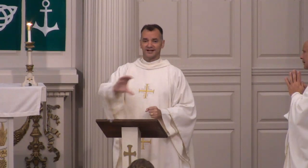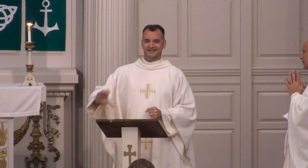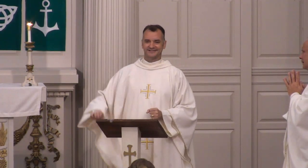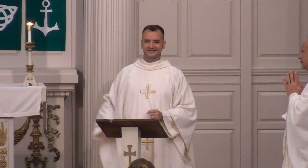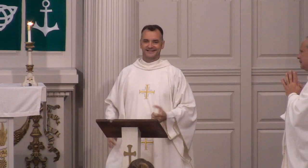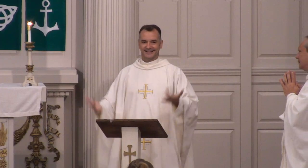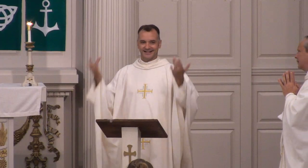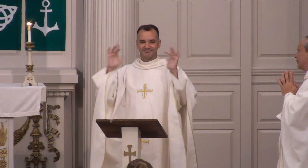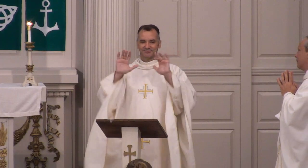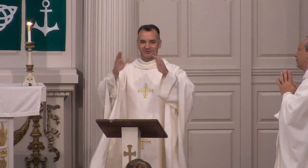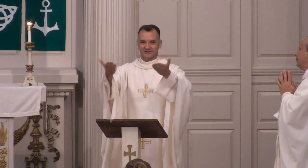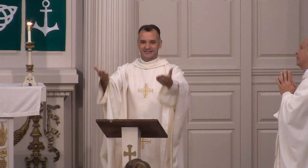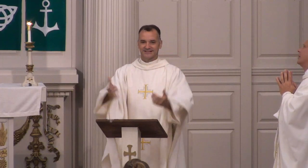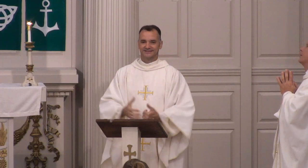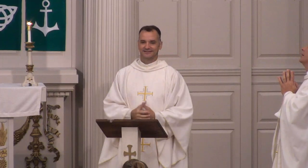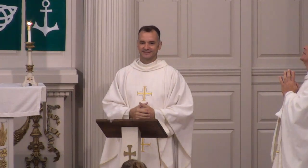Christ, have mercy.